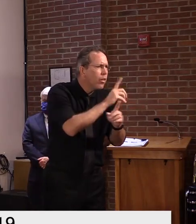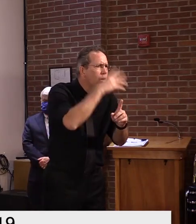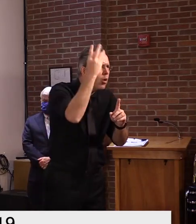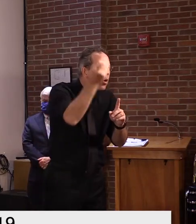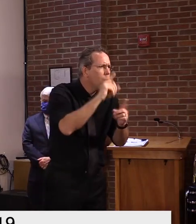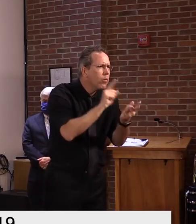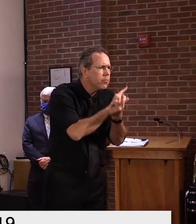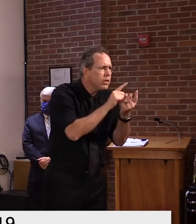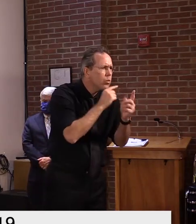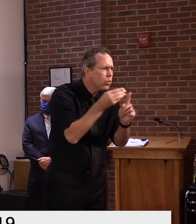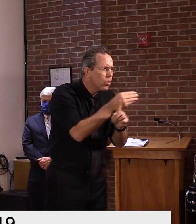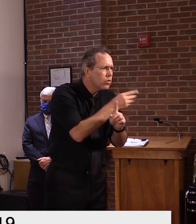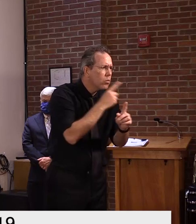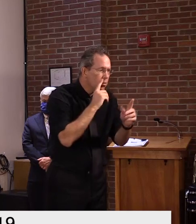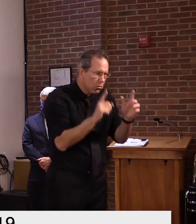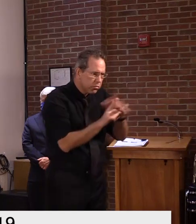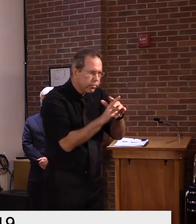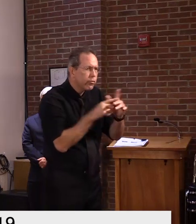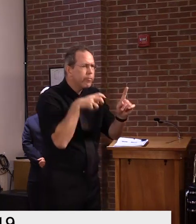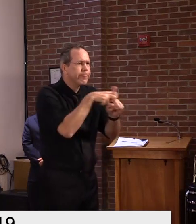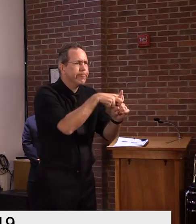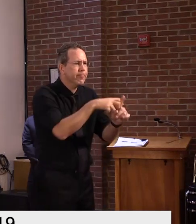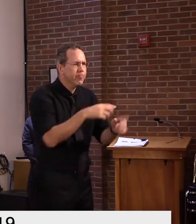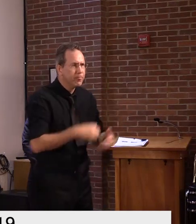versus not.